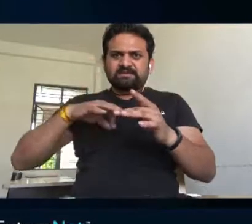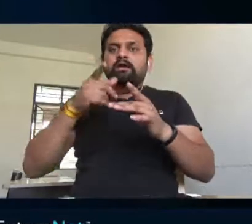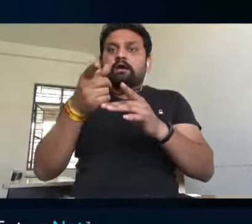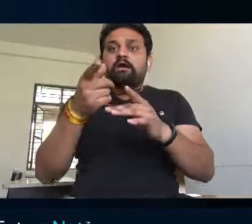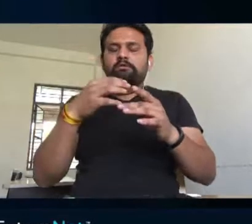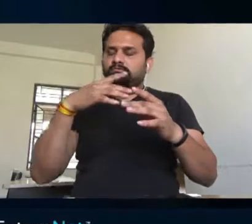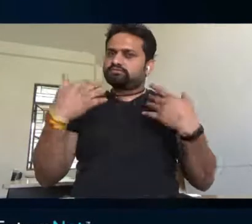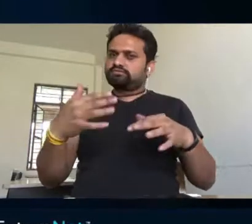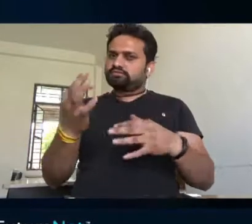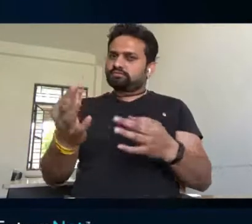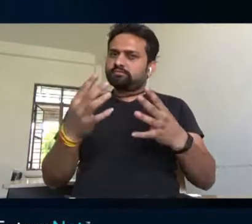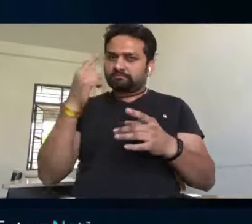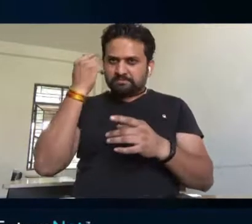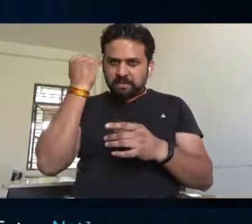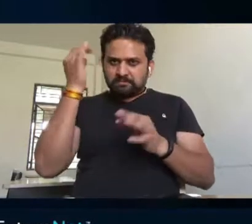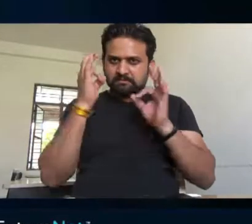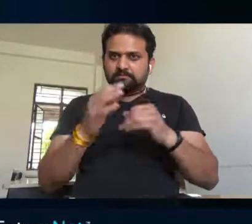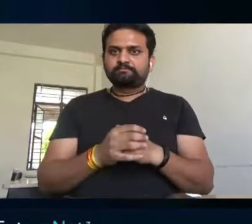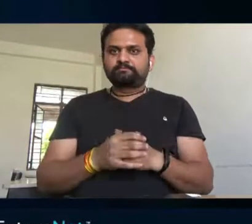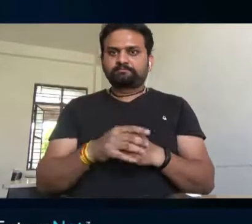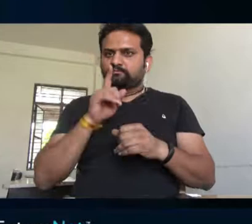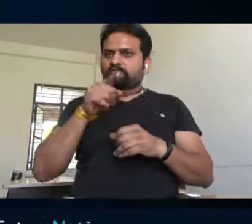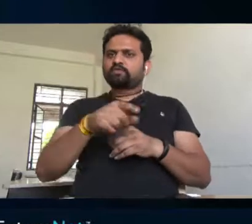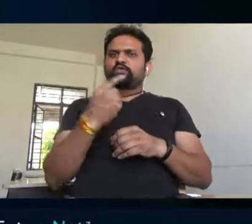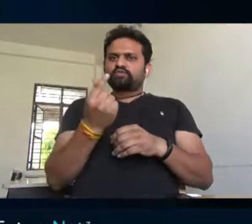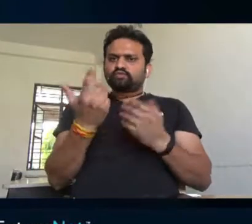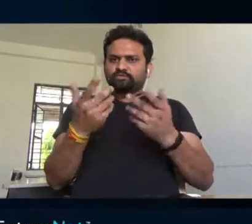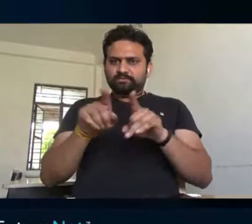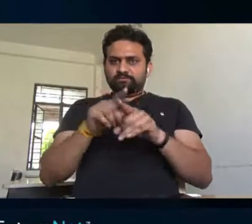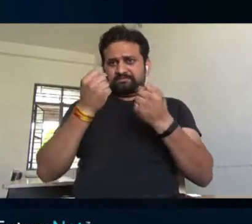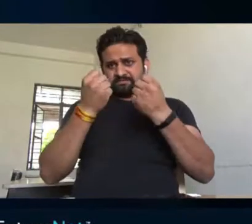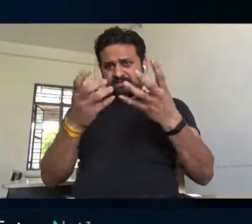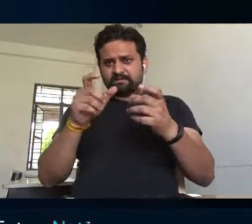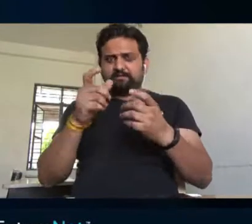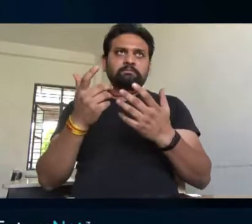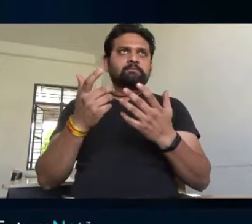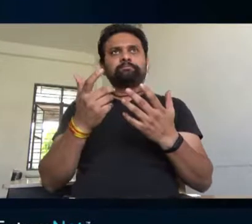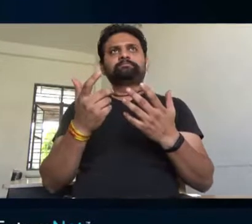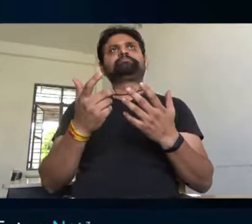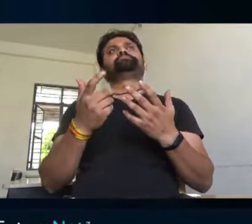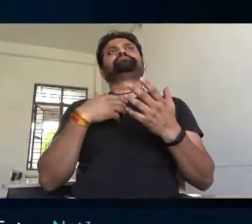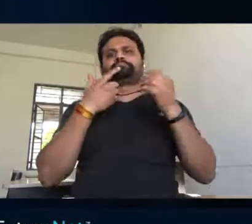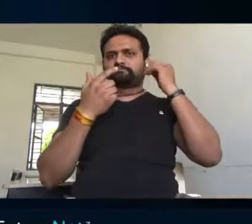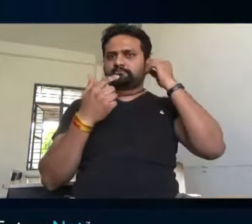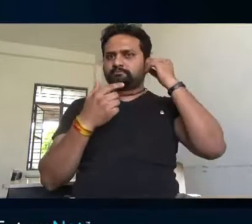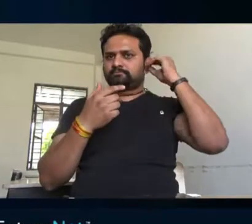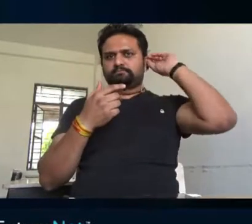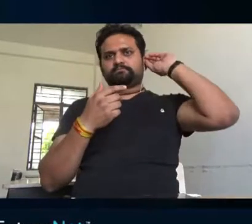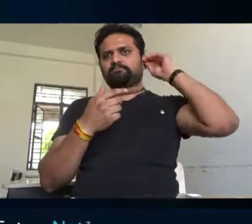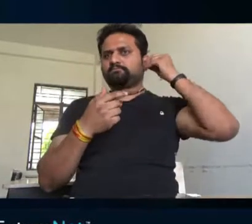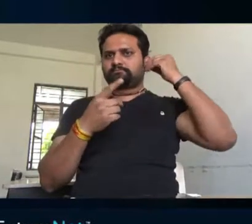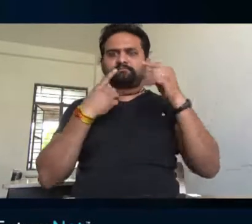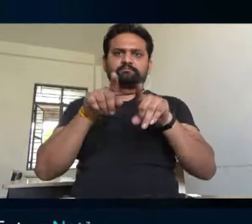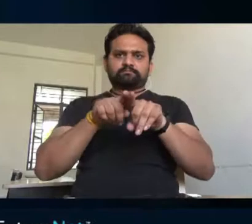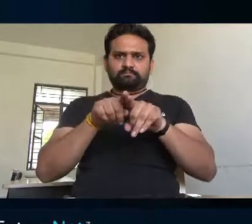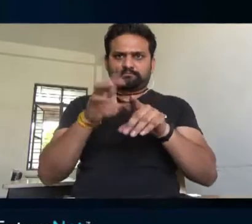cloud mining. The idea of mining gold, the idea of mining metals, the idea of mining cryptocurrency is